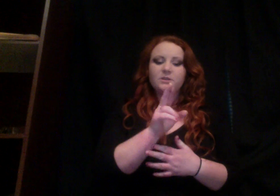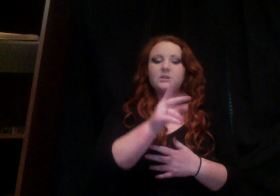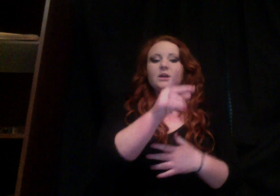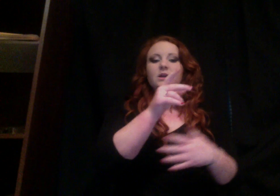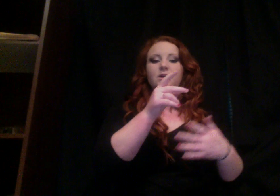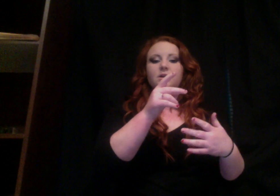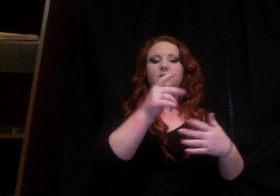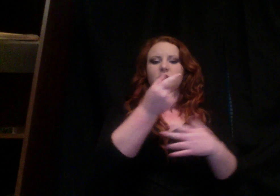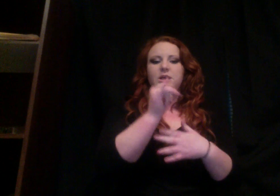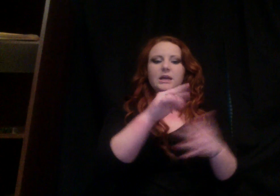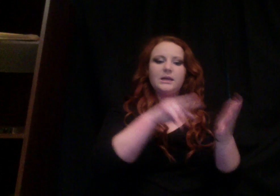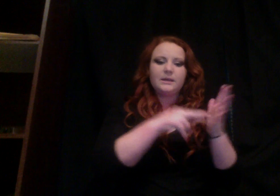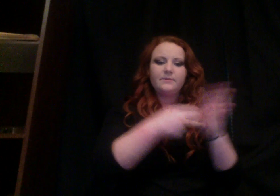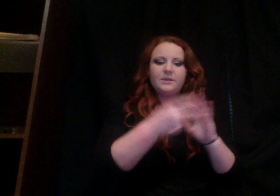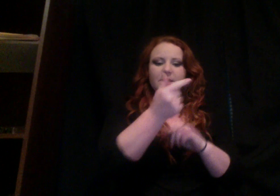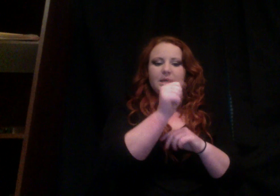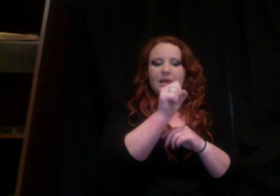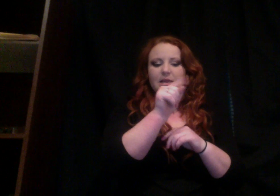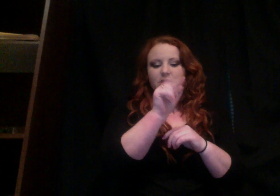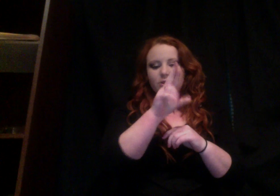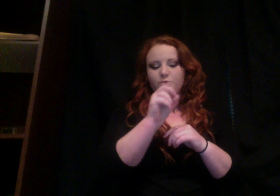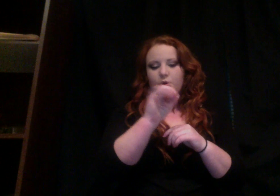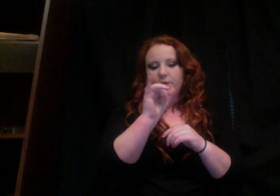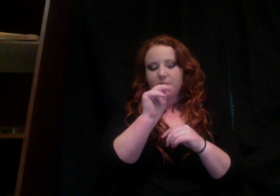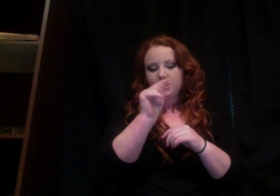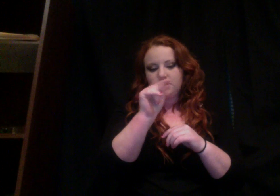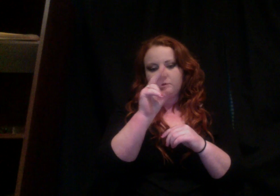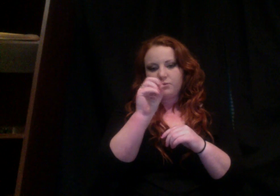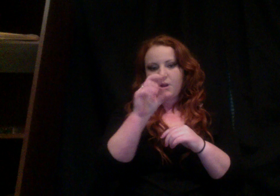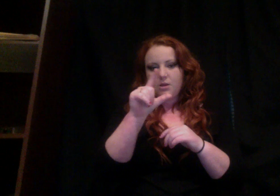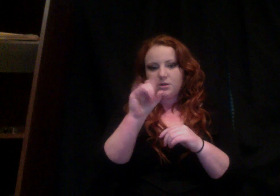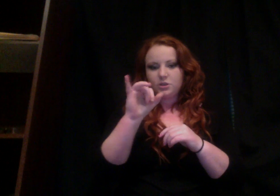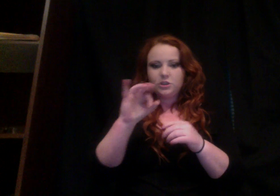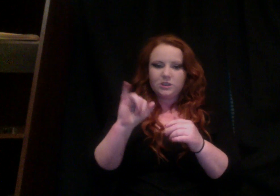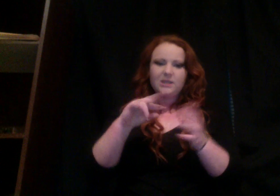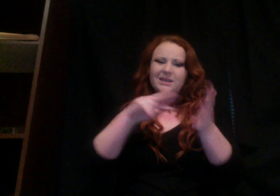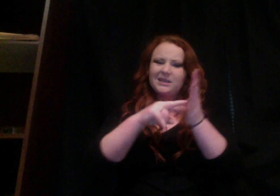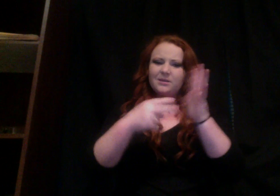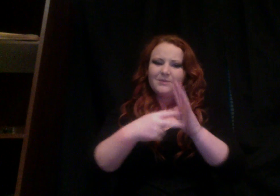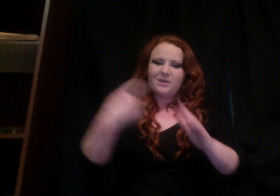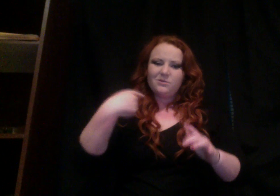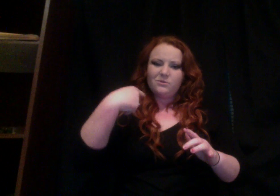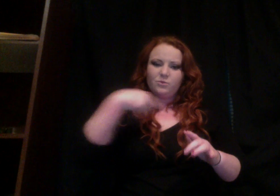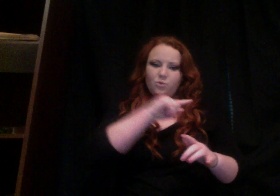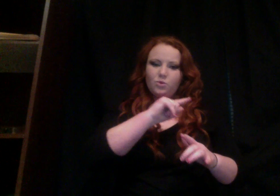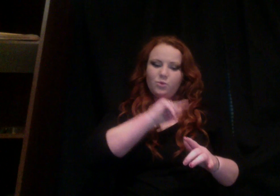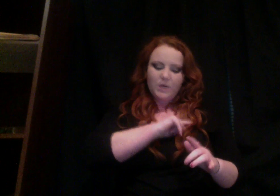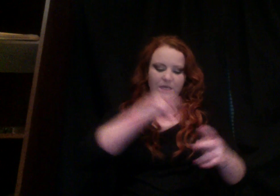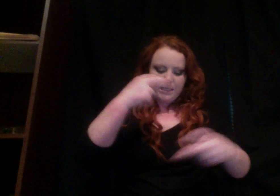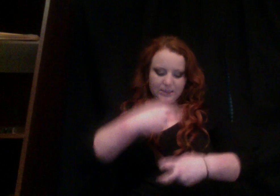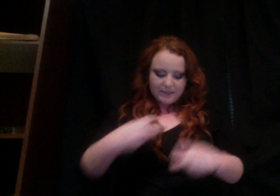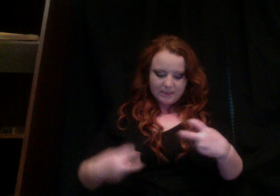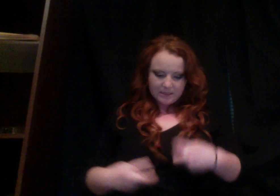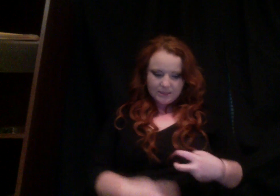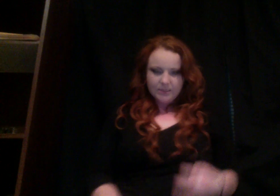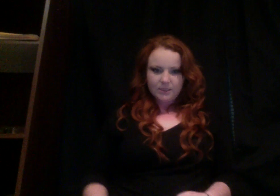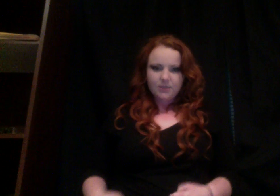We look at everything that has to do with your digestive tract and your digestive system. We're here today to kind of explain a few